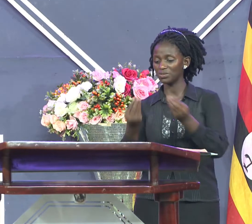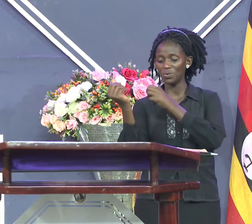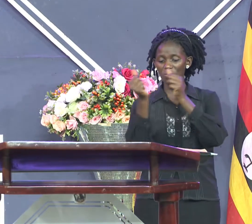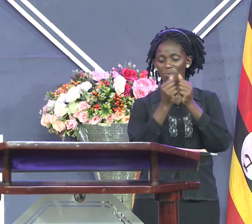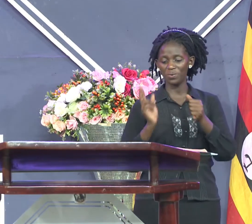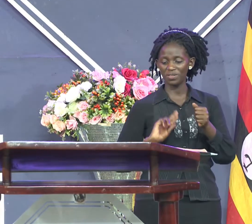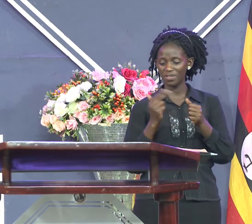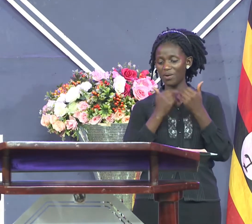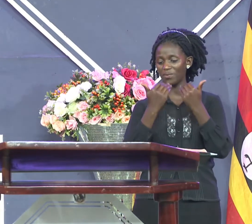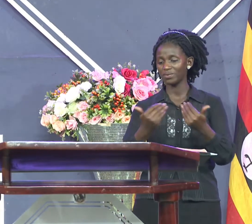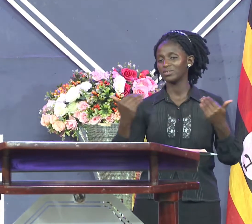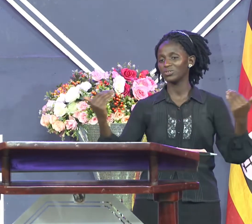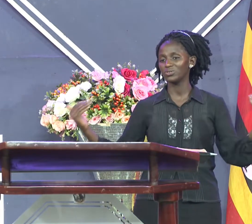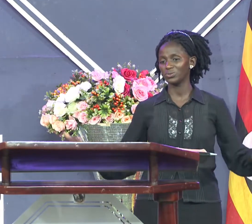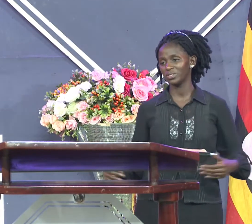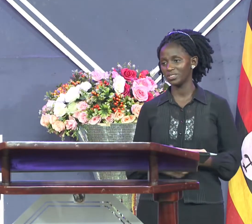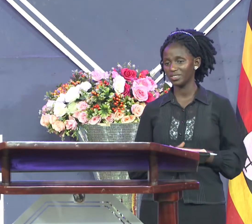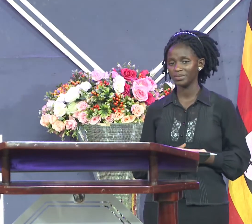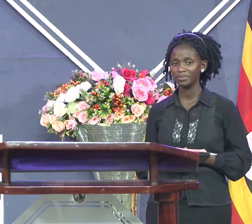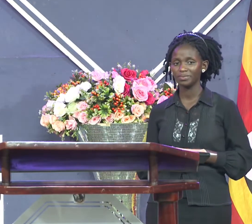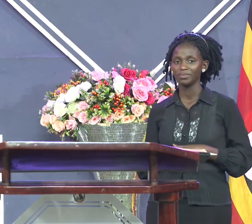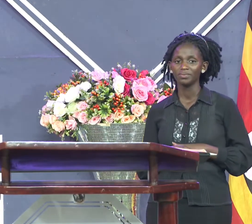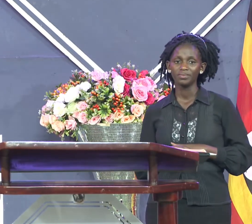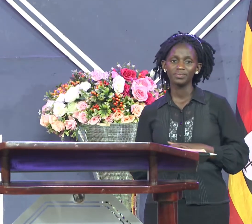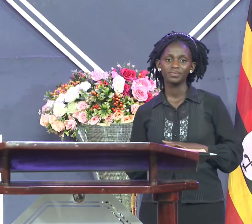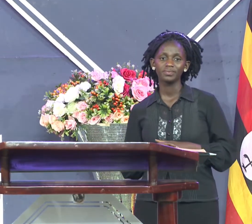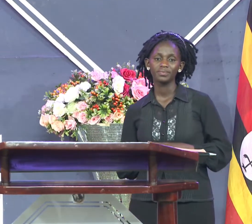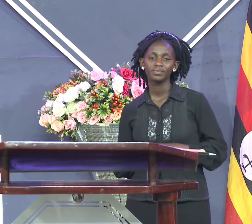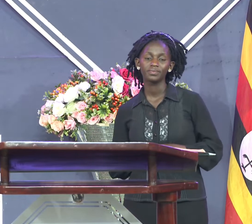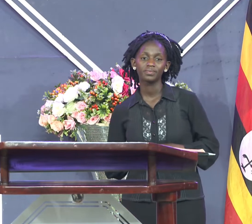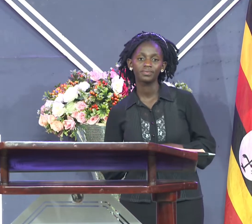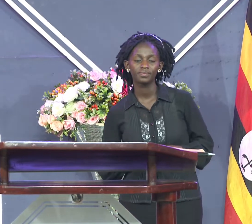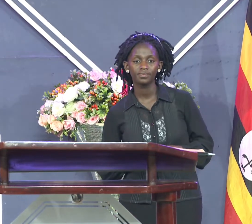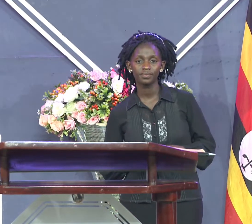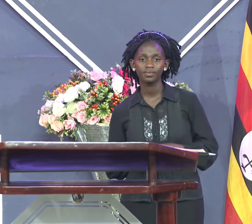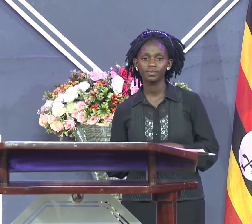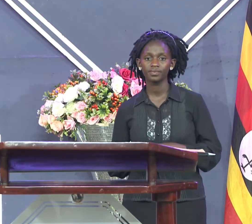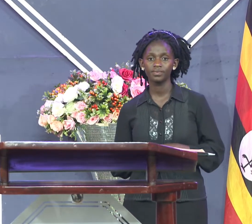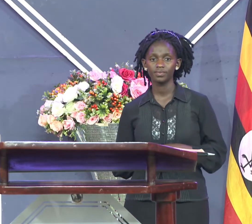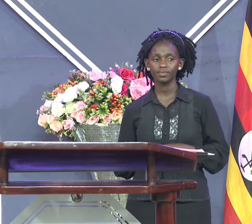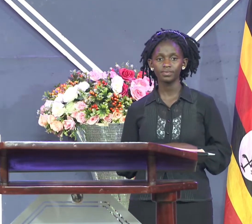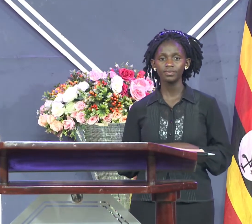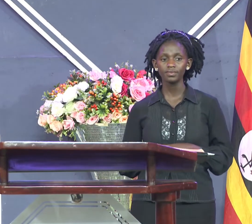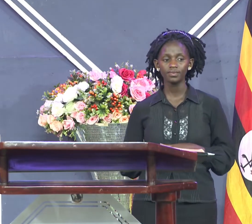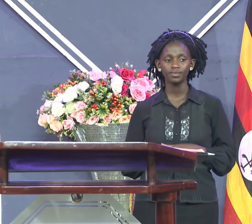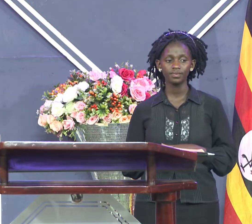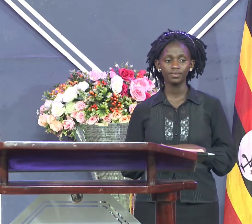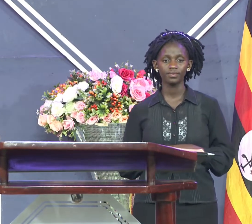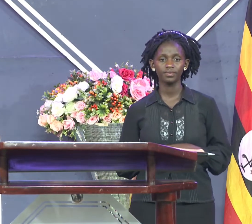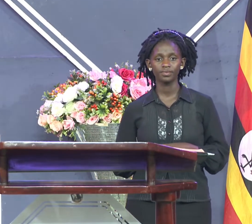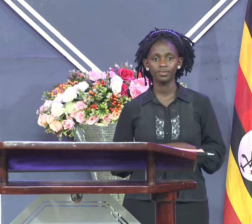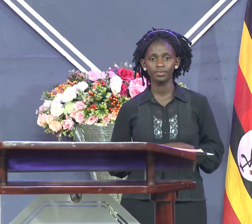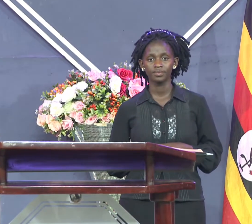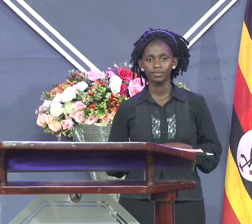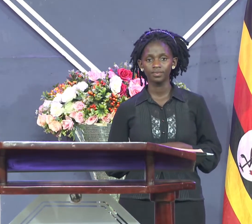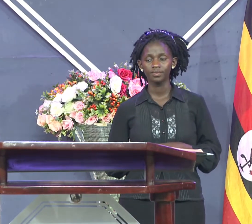whether God is present or not, but we seem to know how we will handle our children. I will do them like this, I will do this, I will